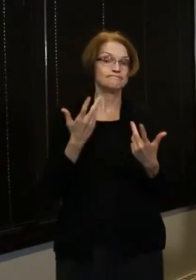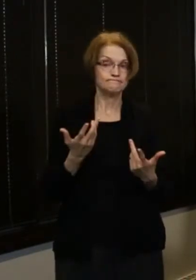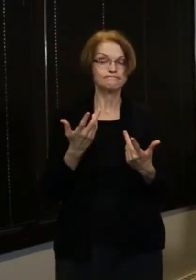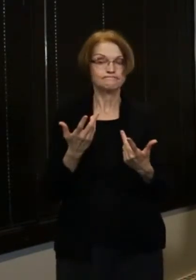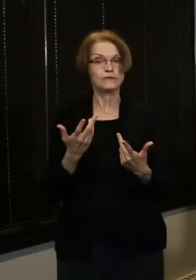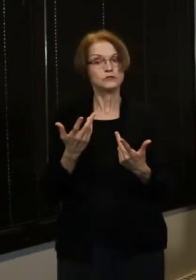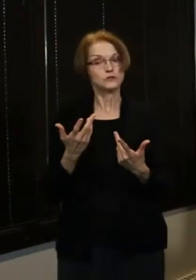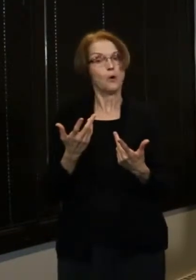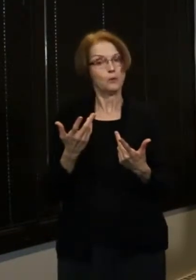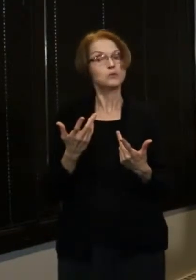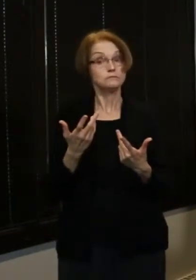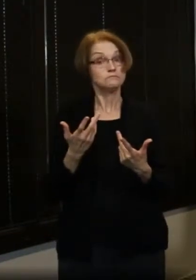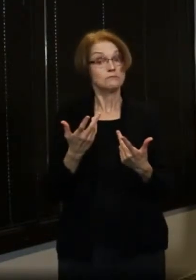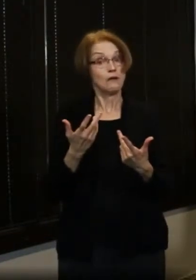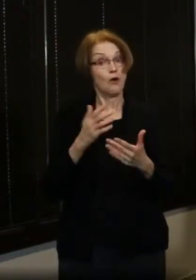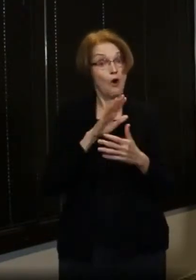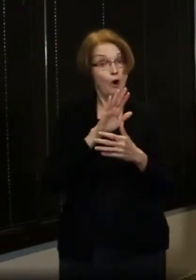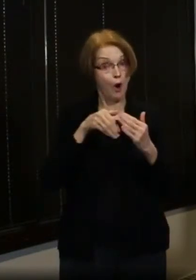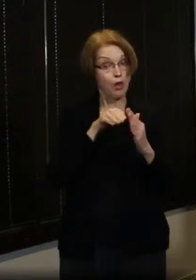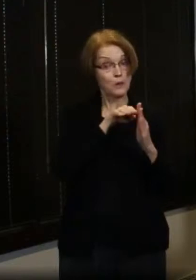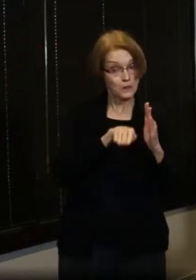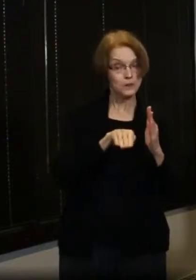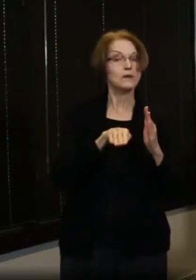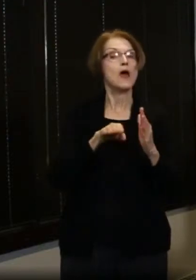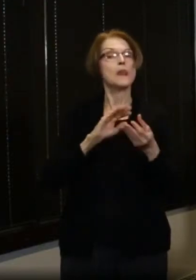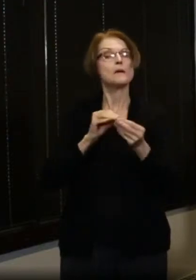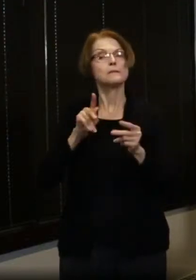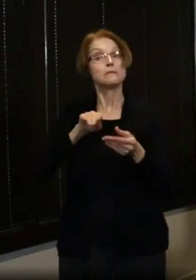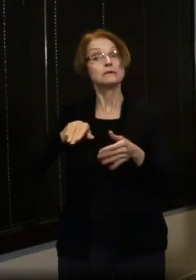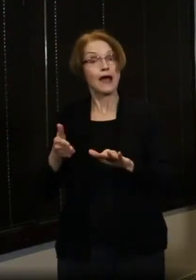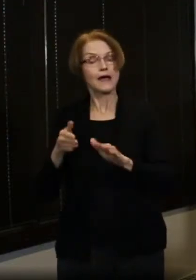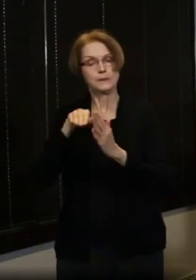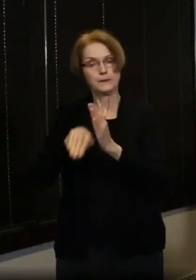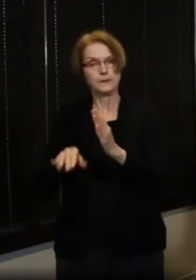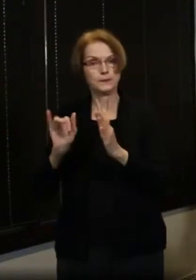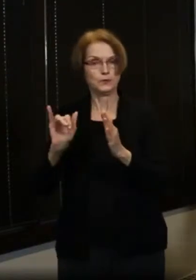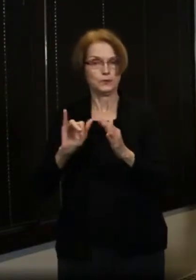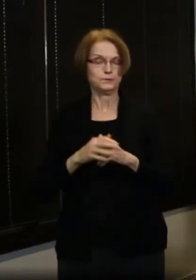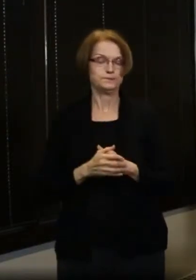death rate also comes down as well, which we highlight in this slide.